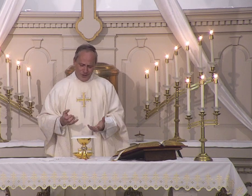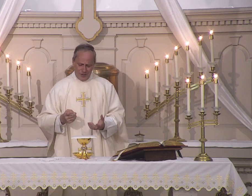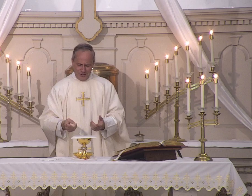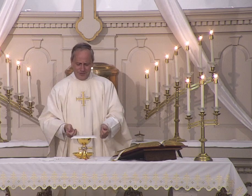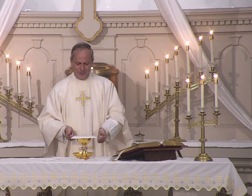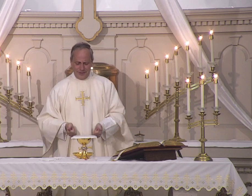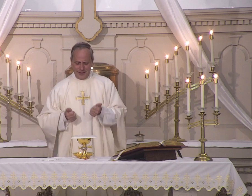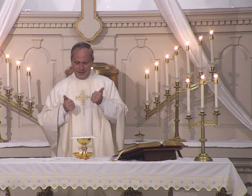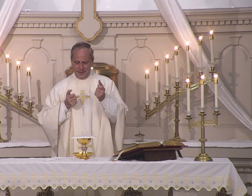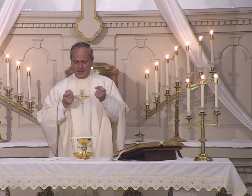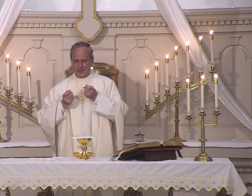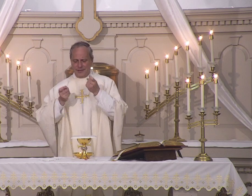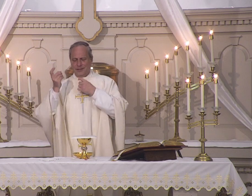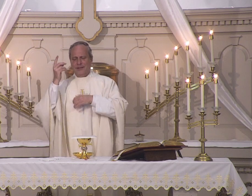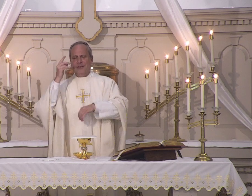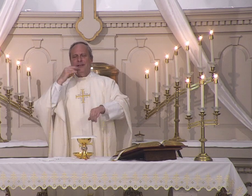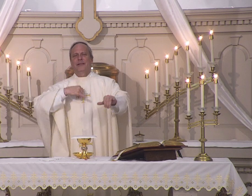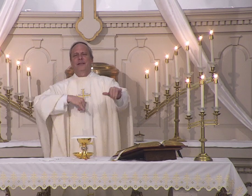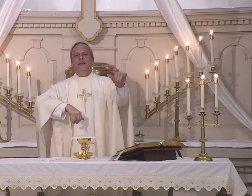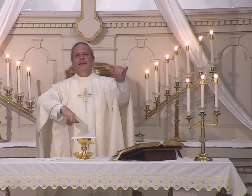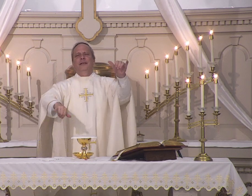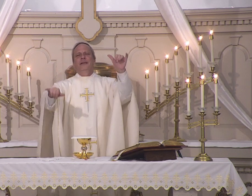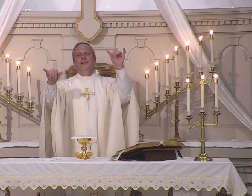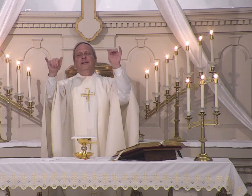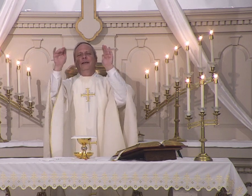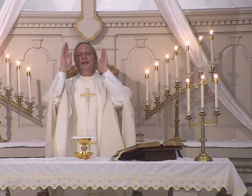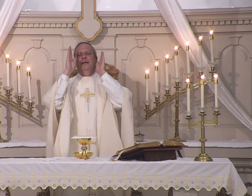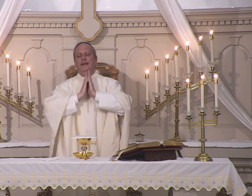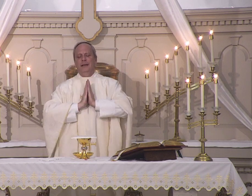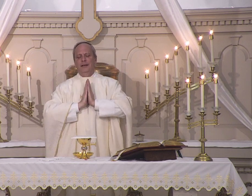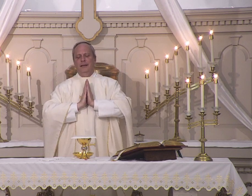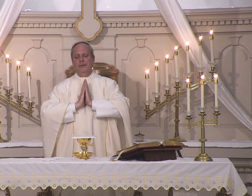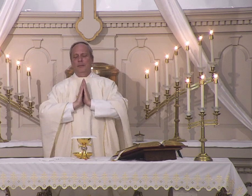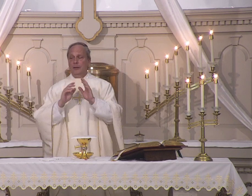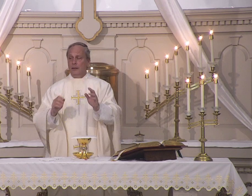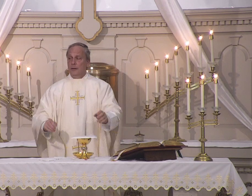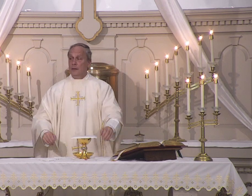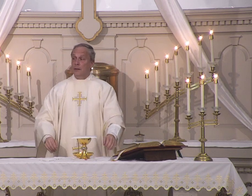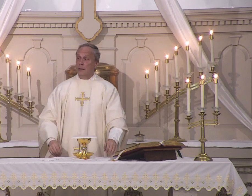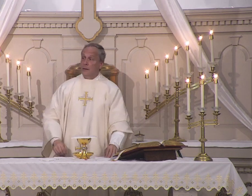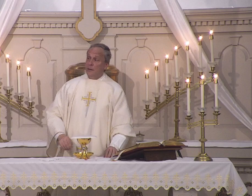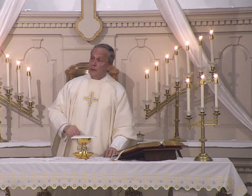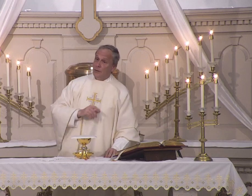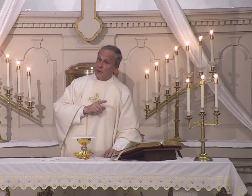with your will, who live and reign forever and ever. Amen.